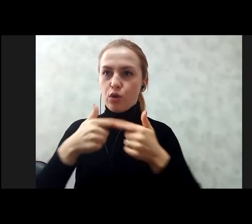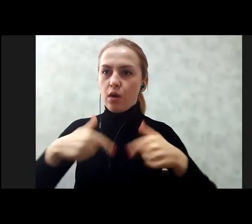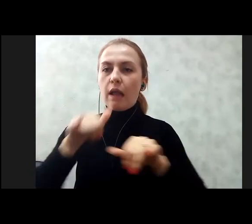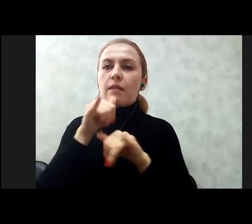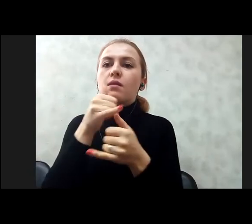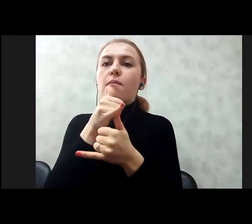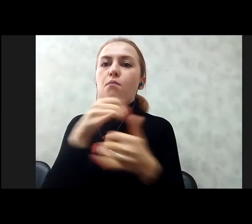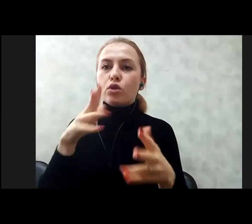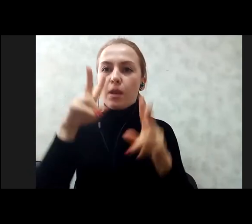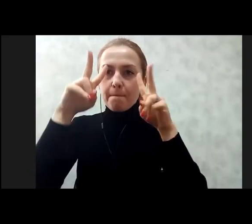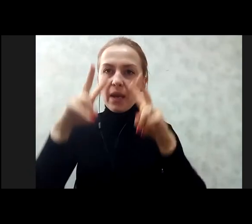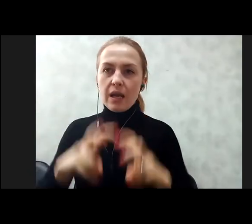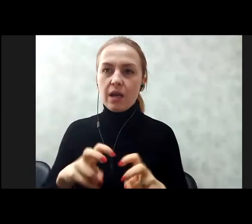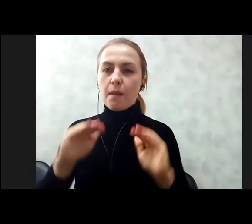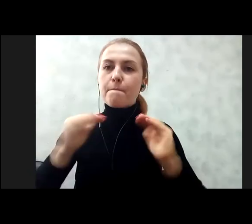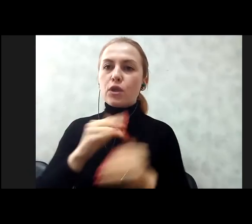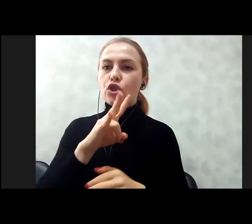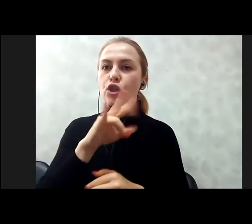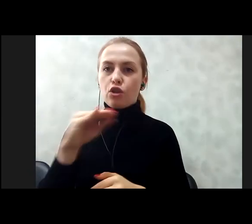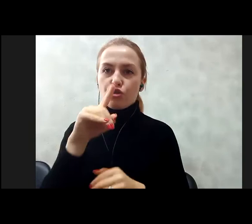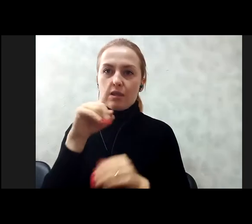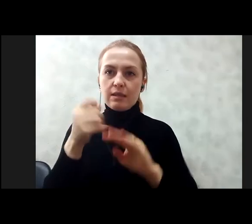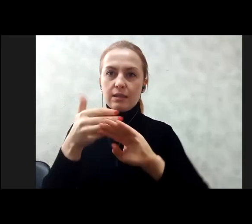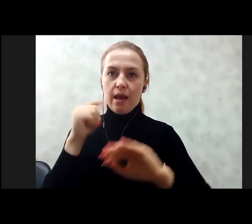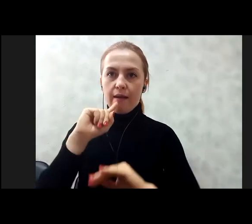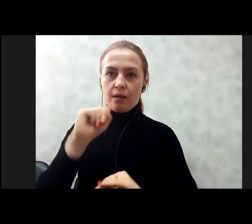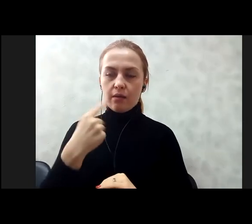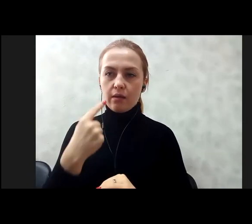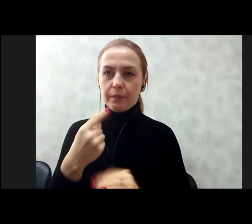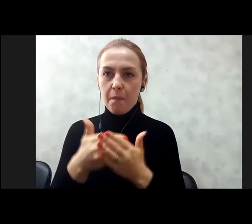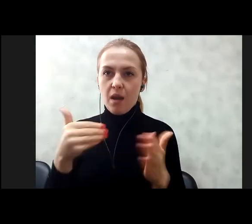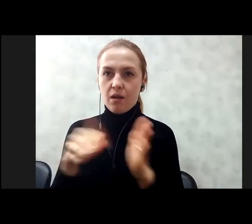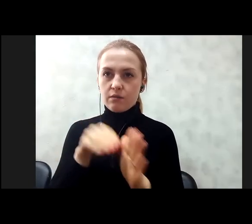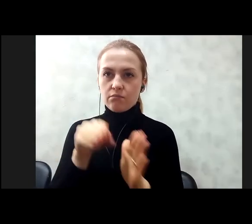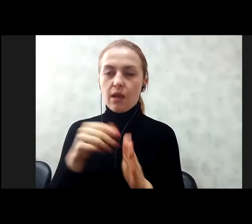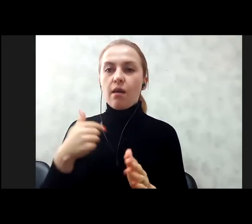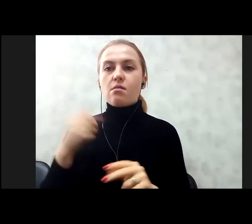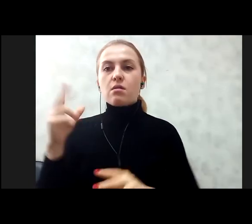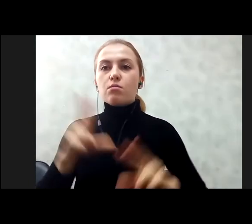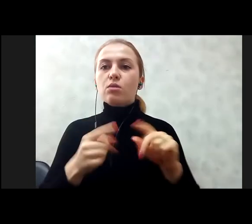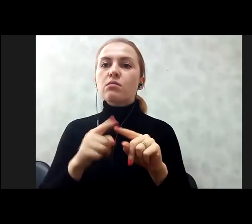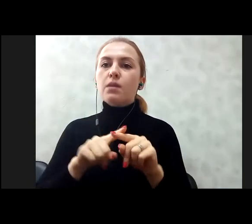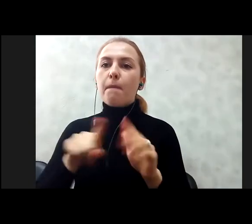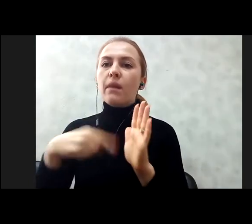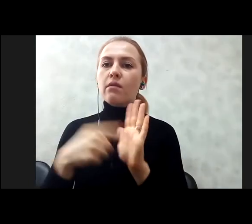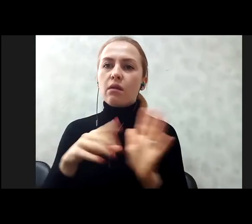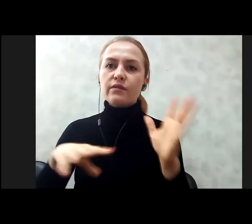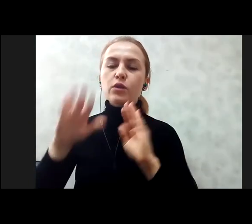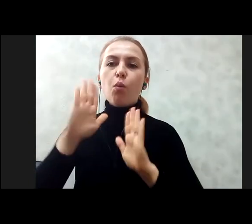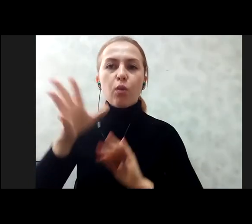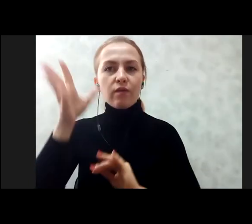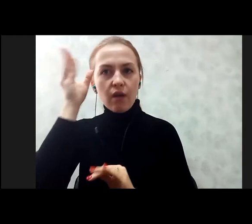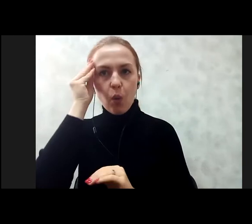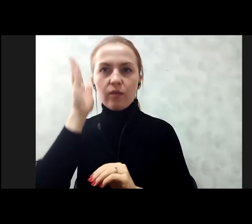election precincts should not be revised or amended earlier than a year before the start